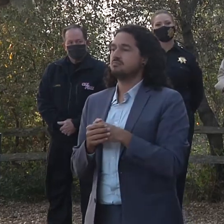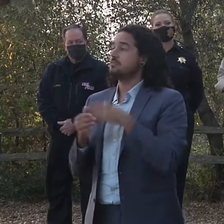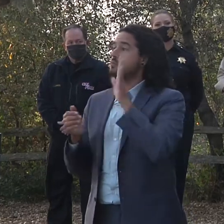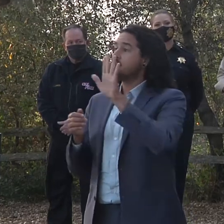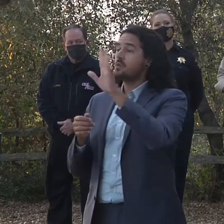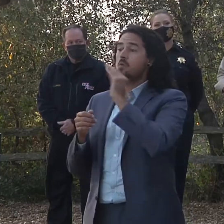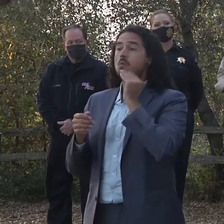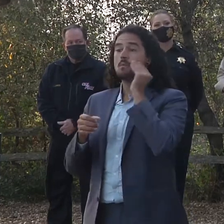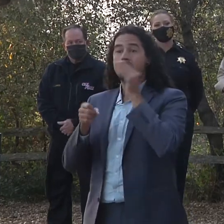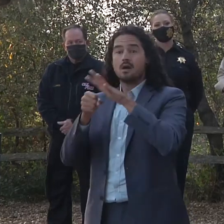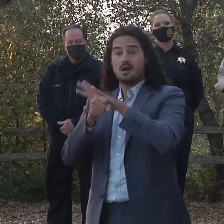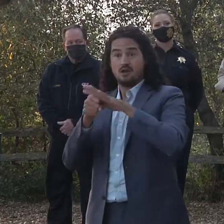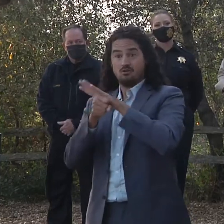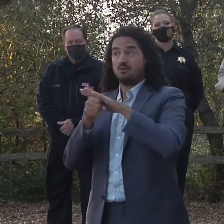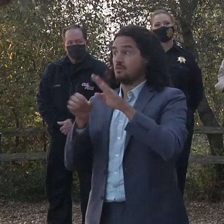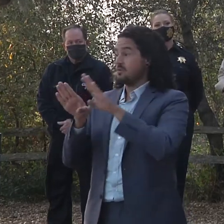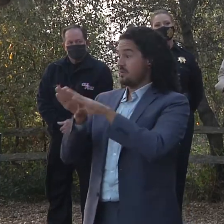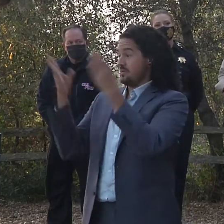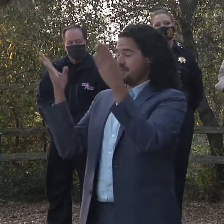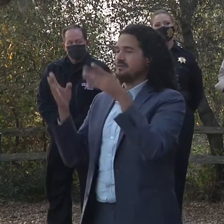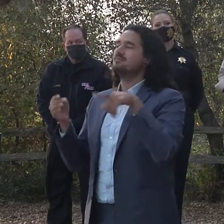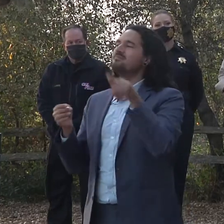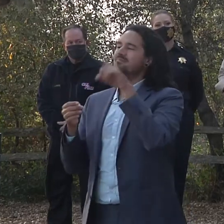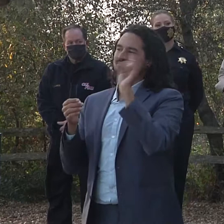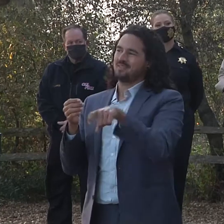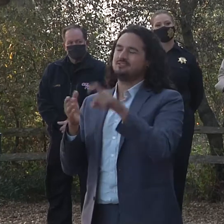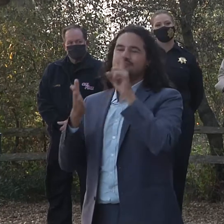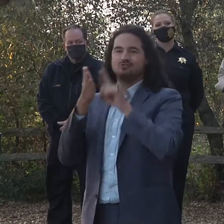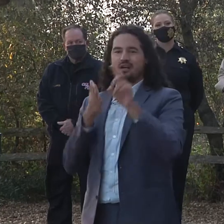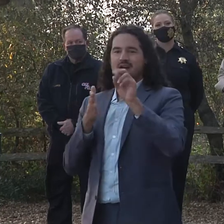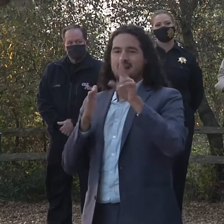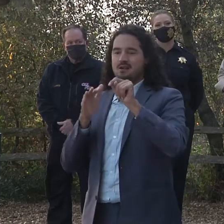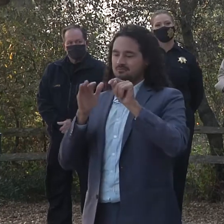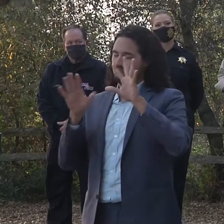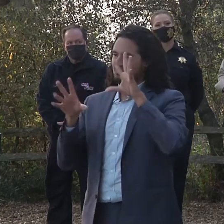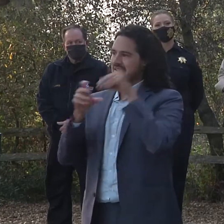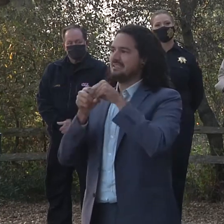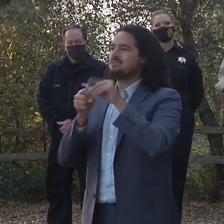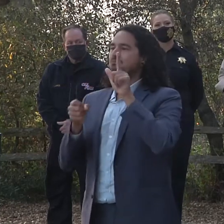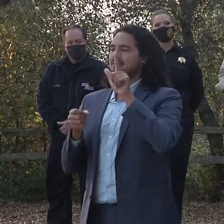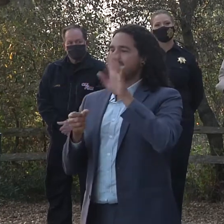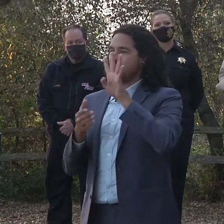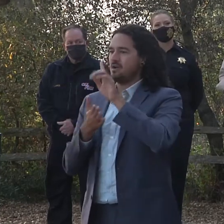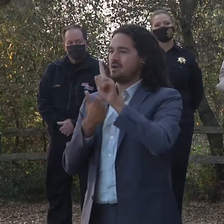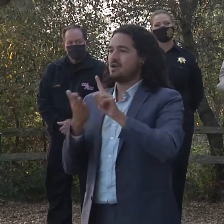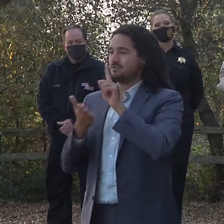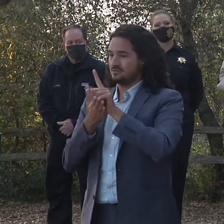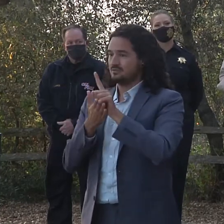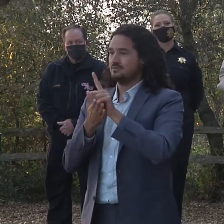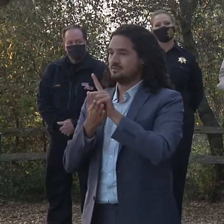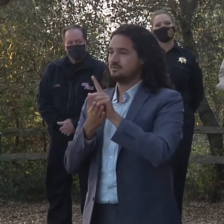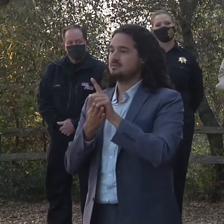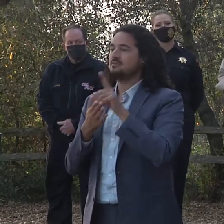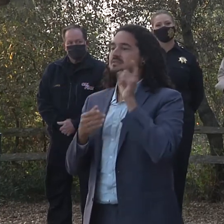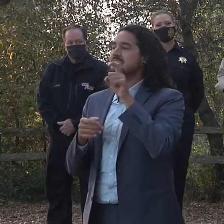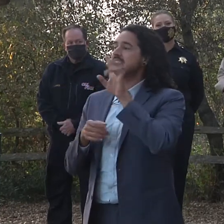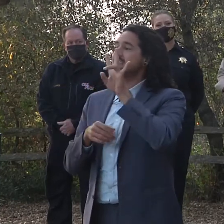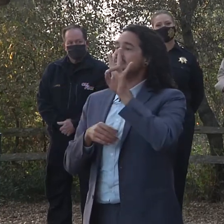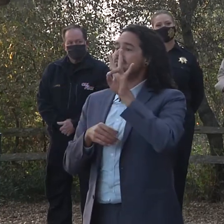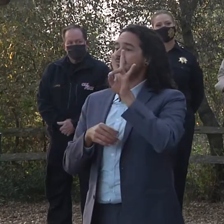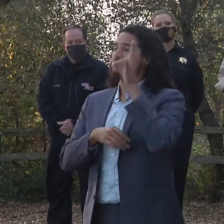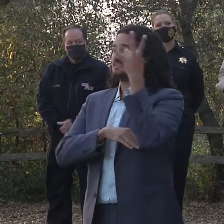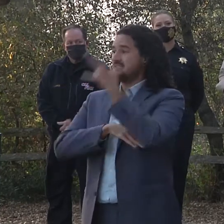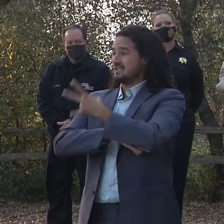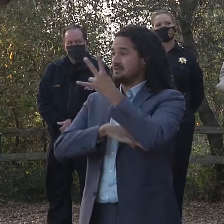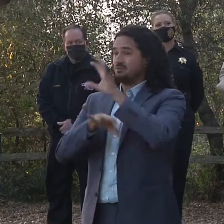you're still evacuated, you can stay in your hotel, but they work on 7-day reservation cycles. So if you're nearing the end of your cycle, we ask